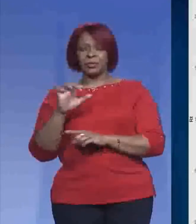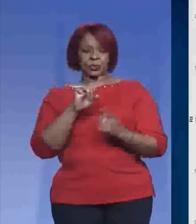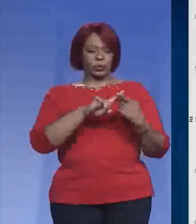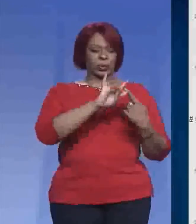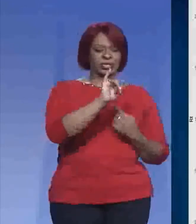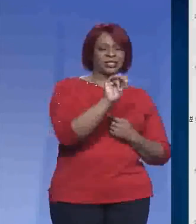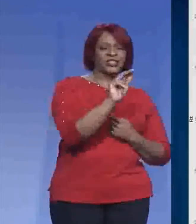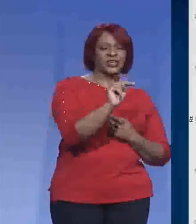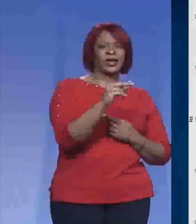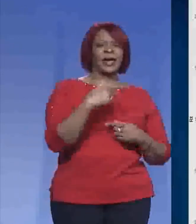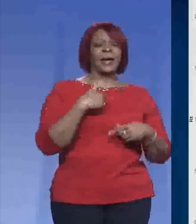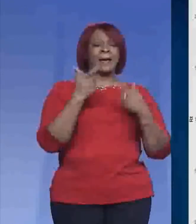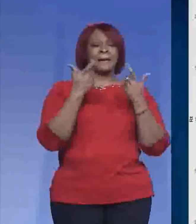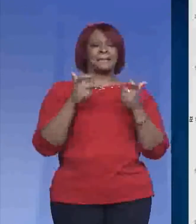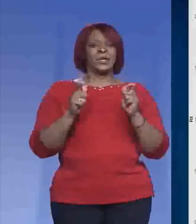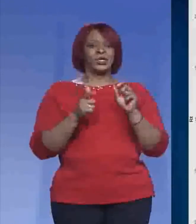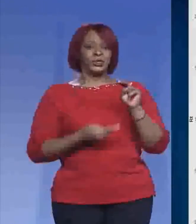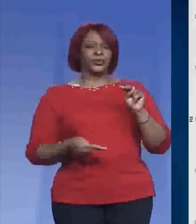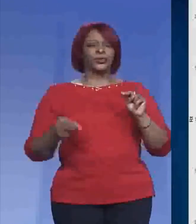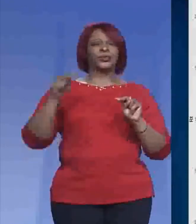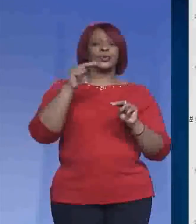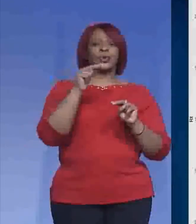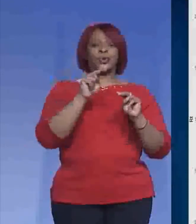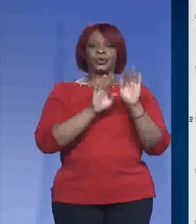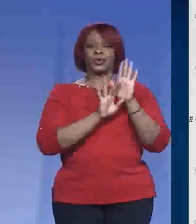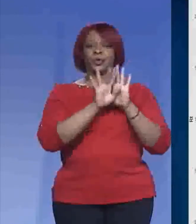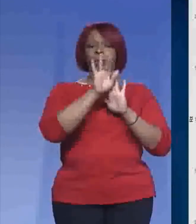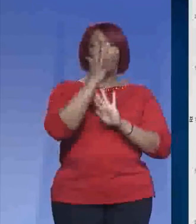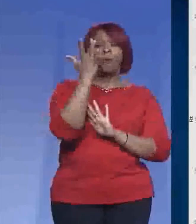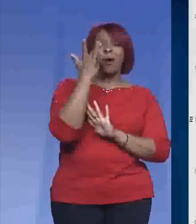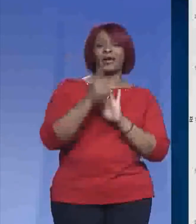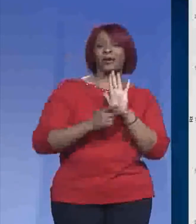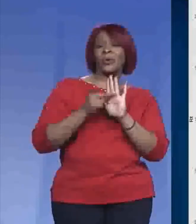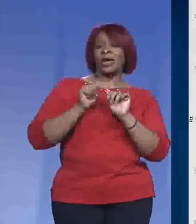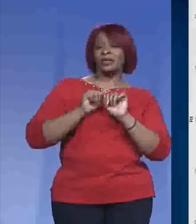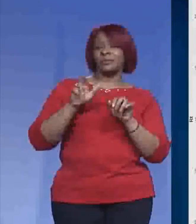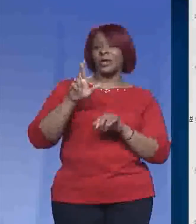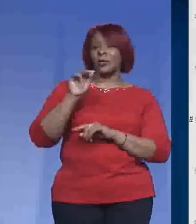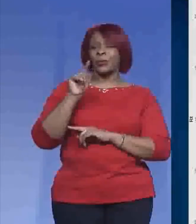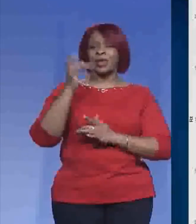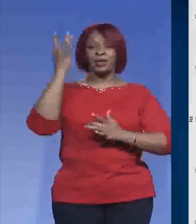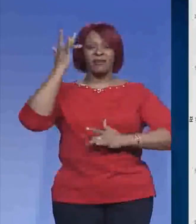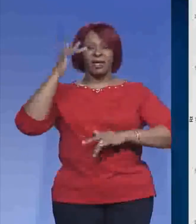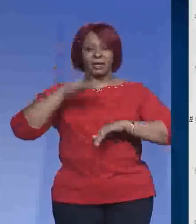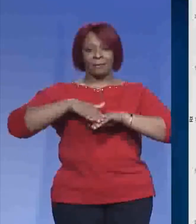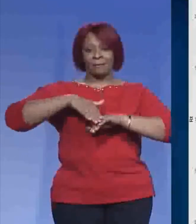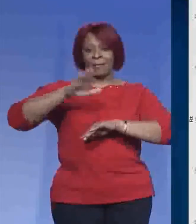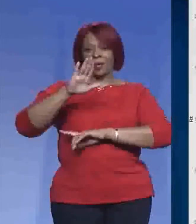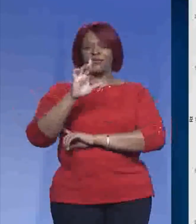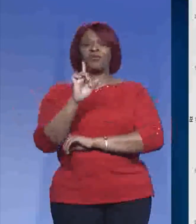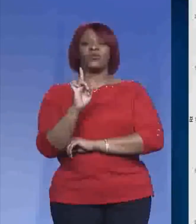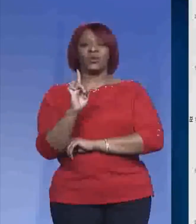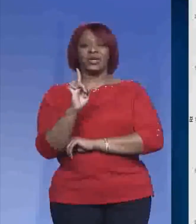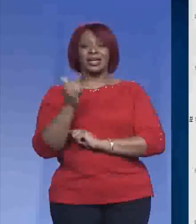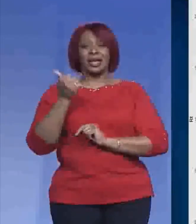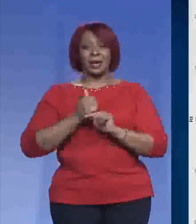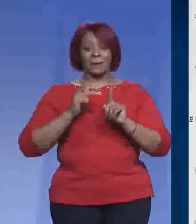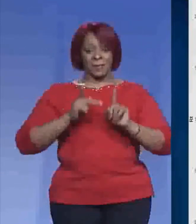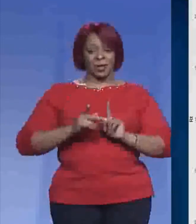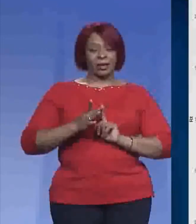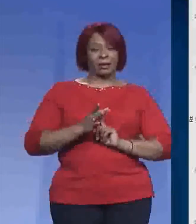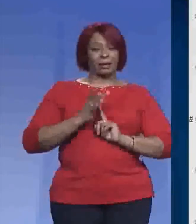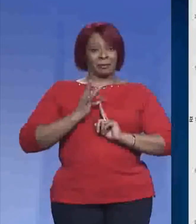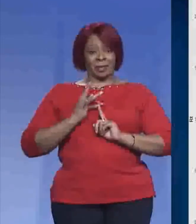January, where we had such a big surge of cases. That was because the reproductive rate of the virus was above 1, and each case was